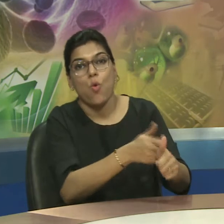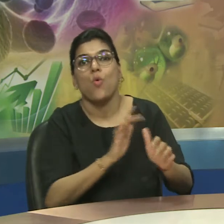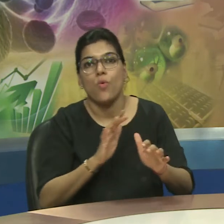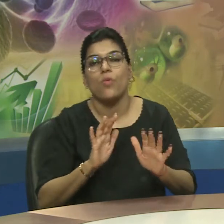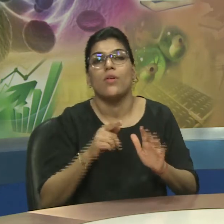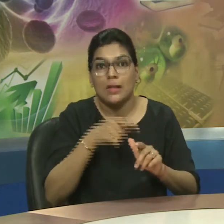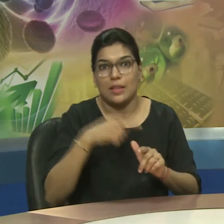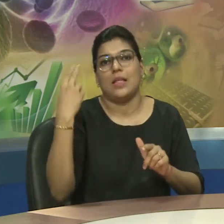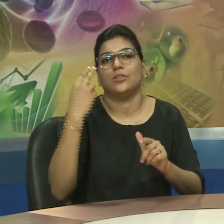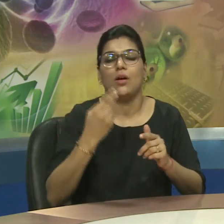insured.